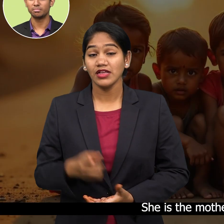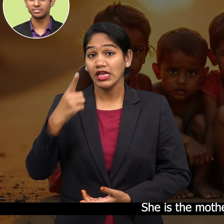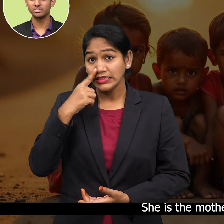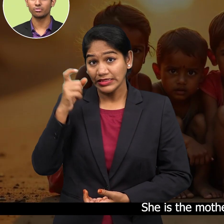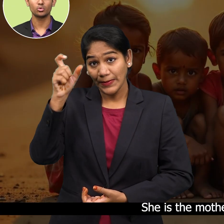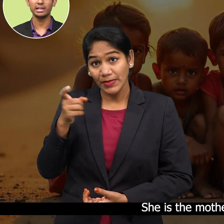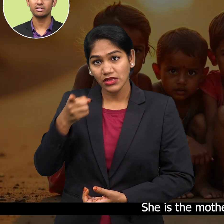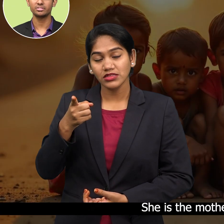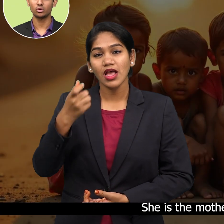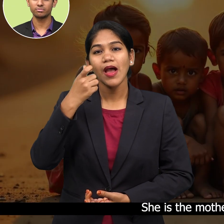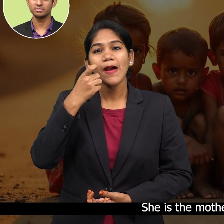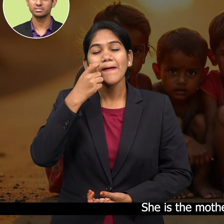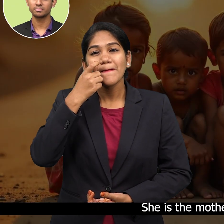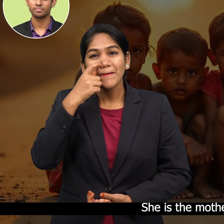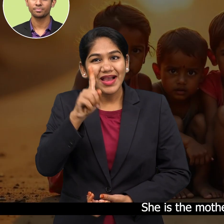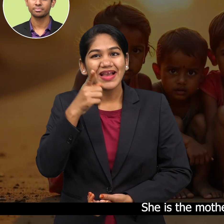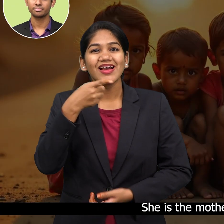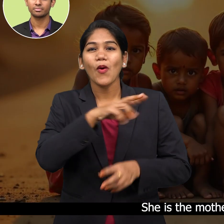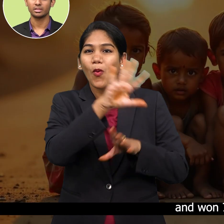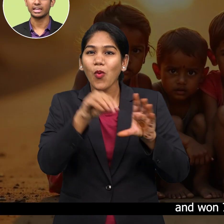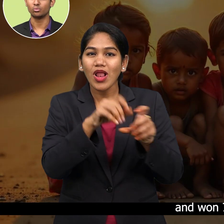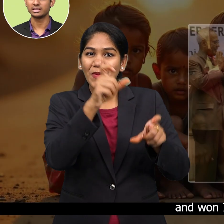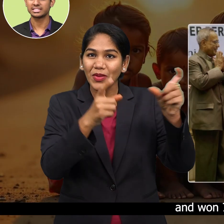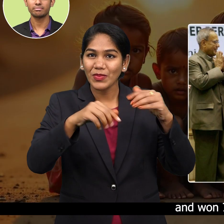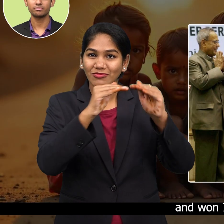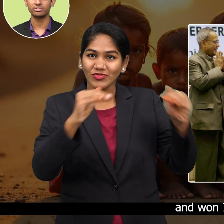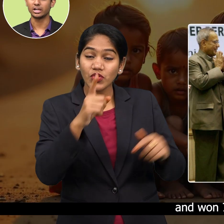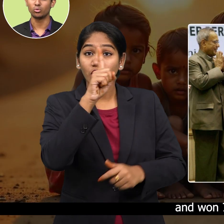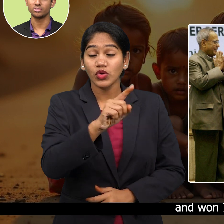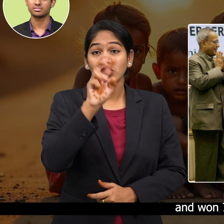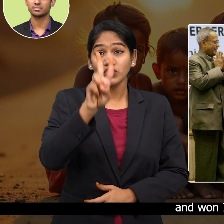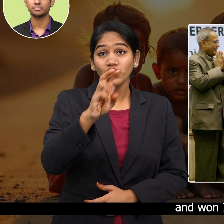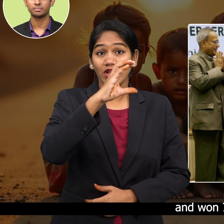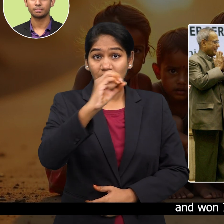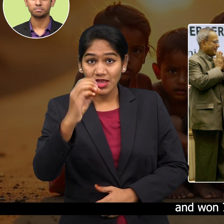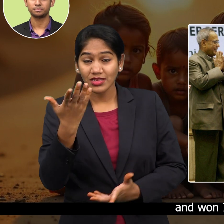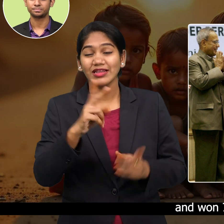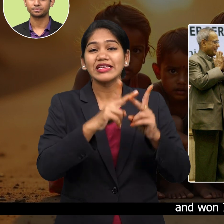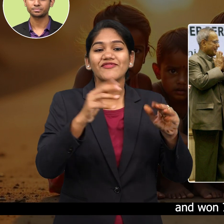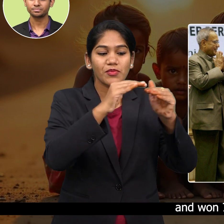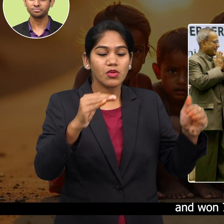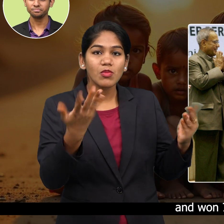She is the mother of 1,200 orphans and won 750 awards.